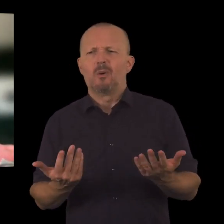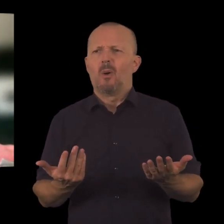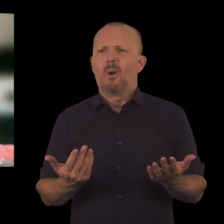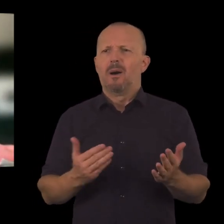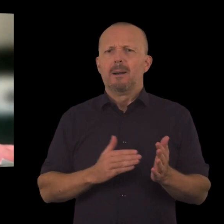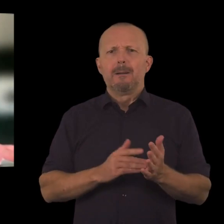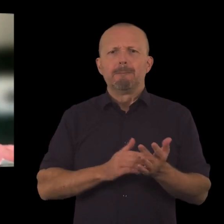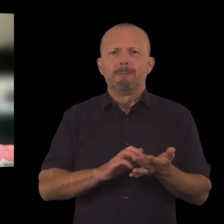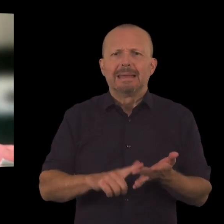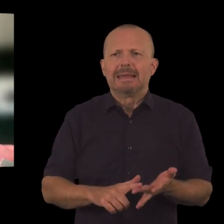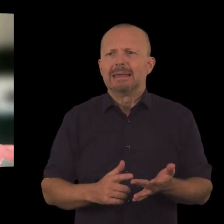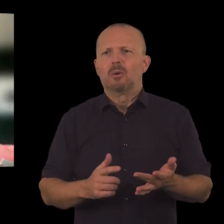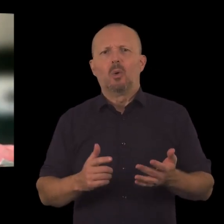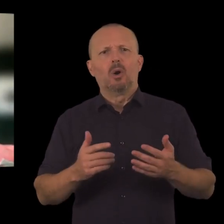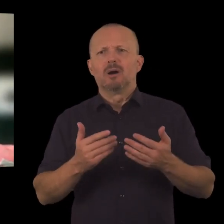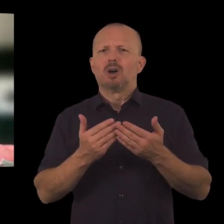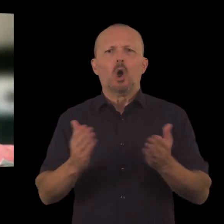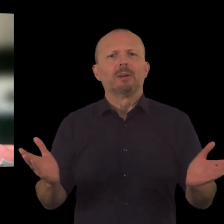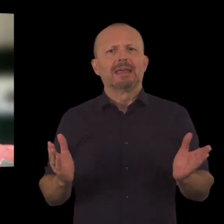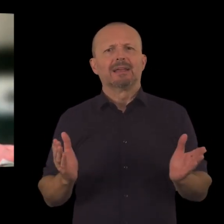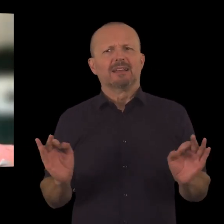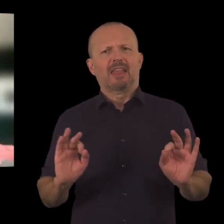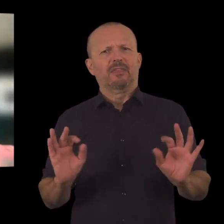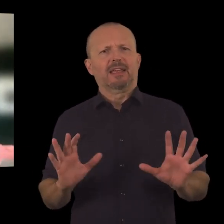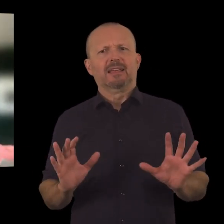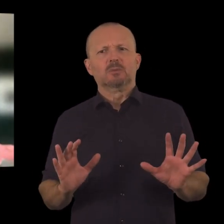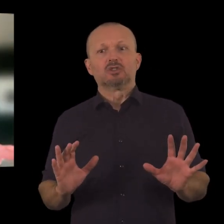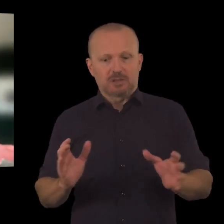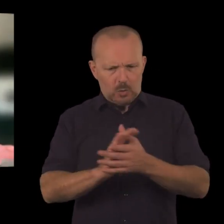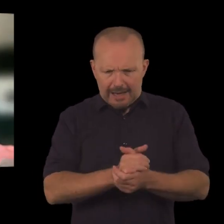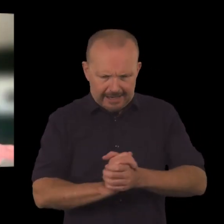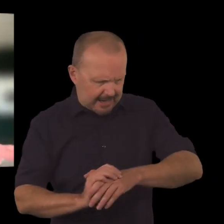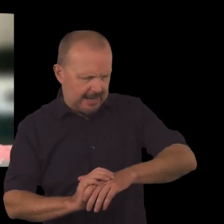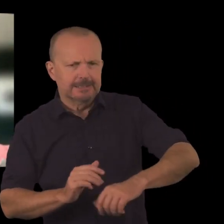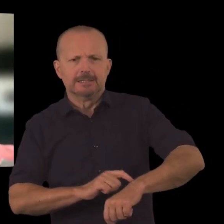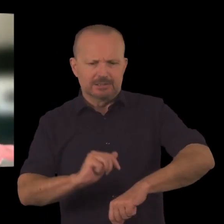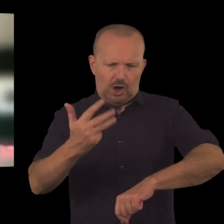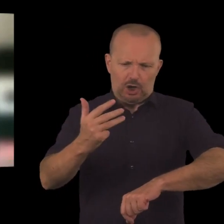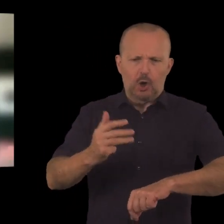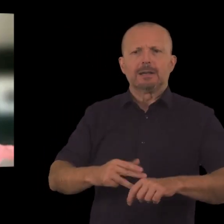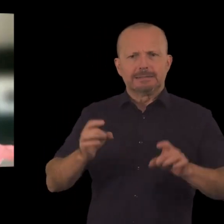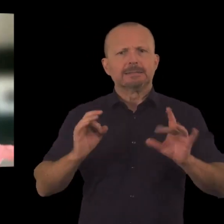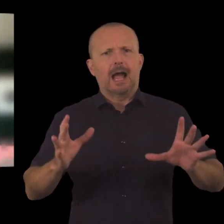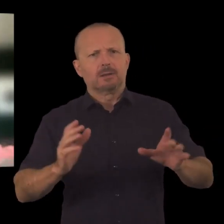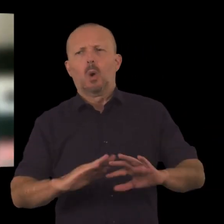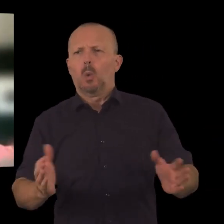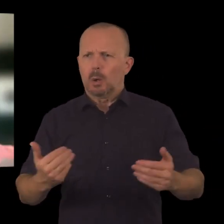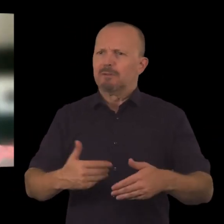welcome everyone in, because that's just not how they do things there. It's just, we've started, let's